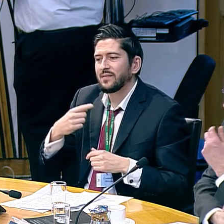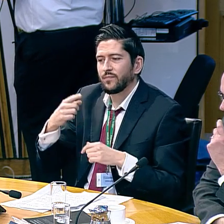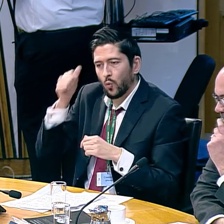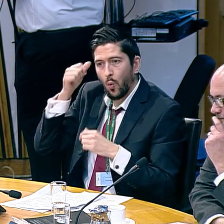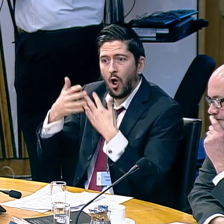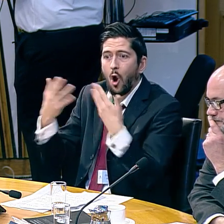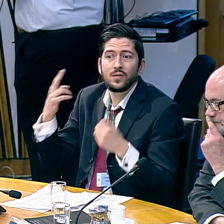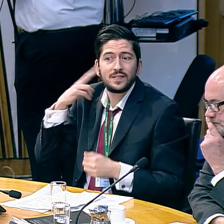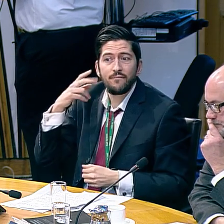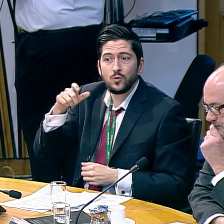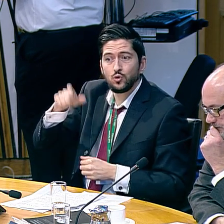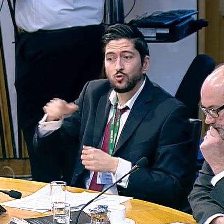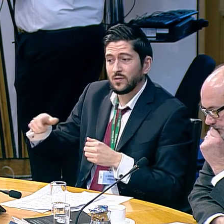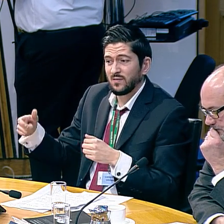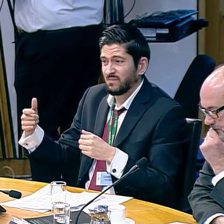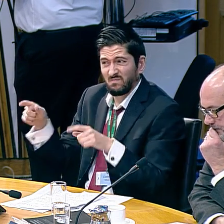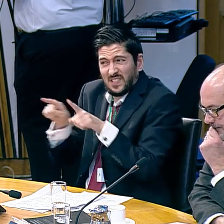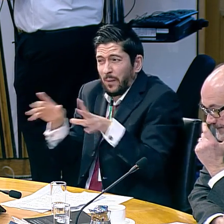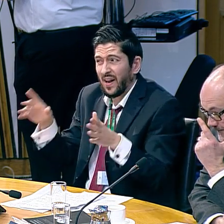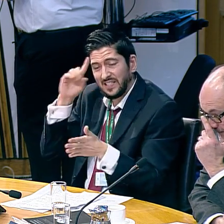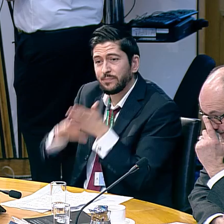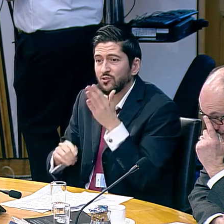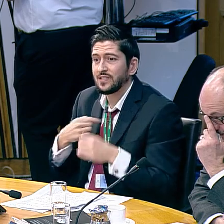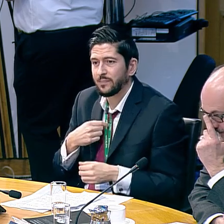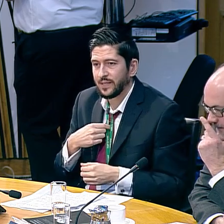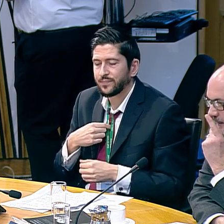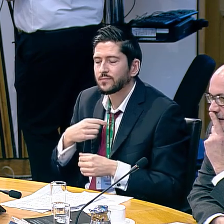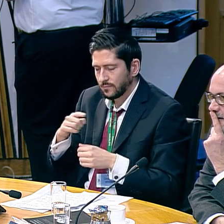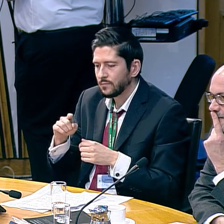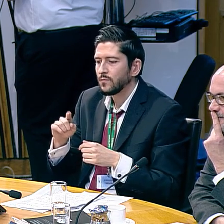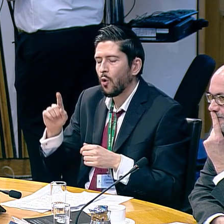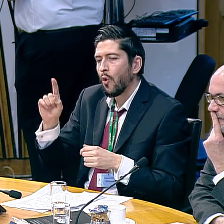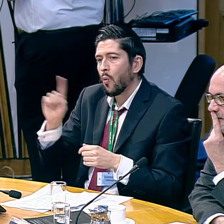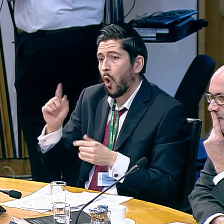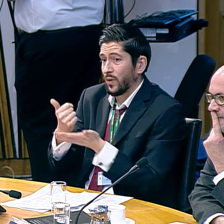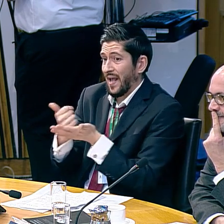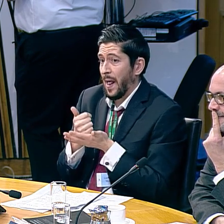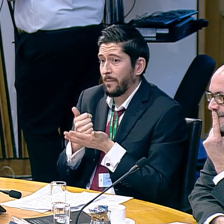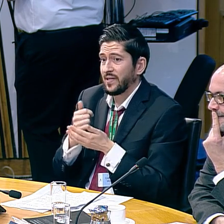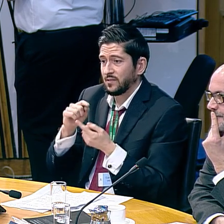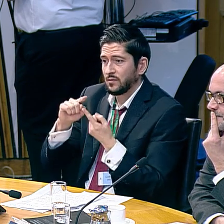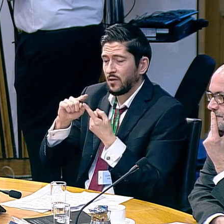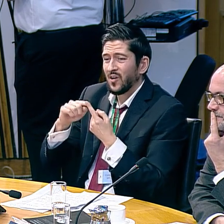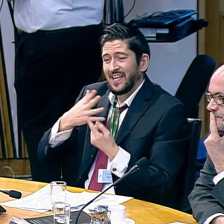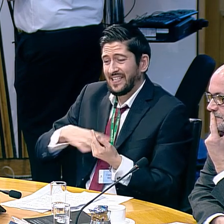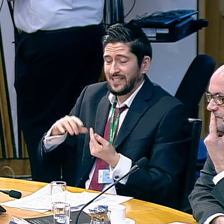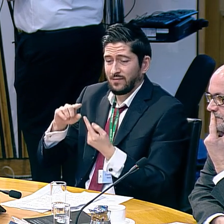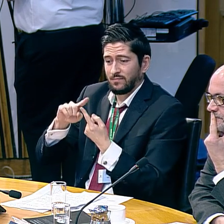student, I know that a lot of deaf students have similar experiences also to me. What would really